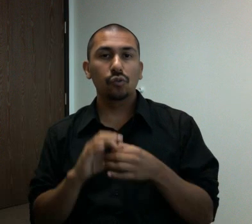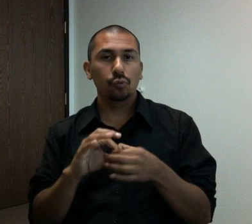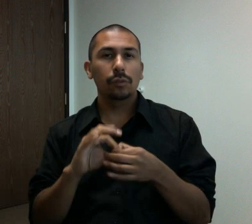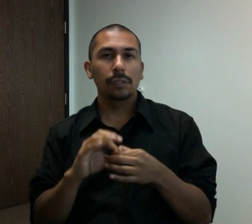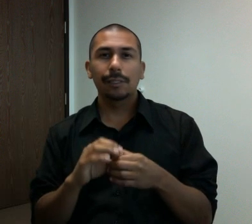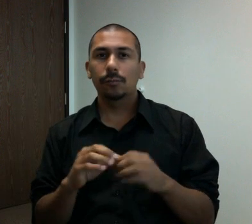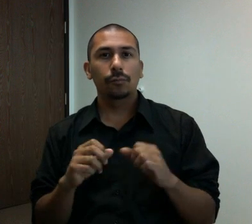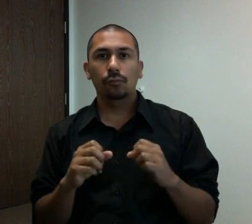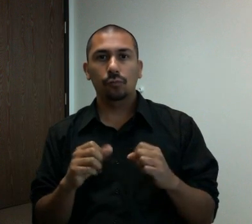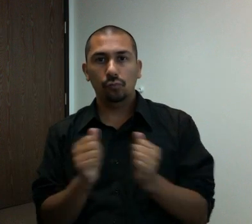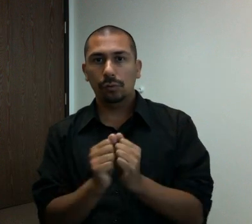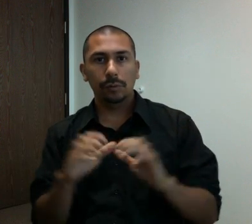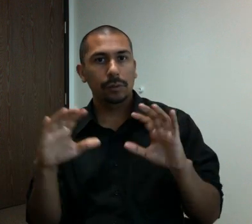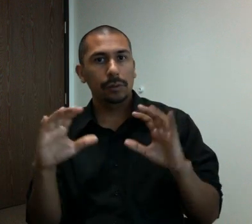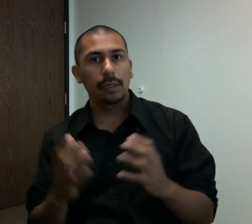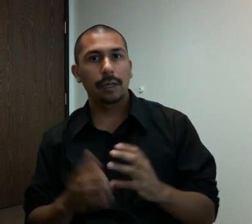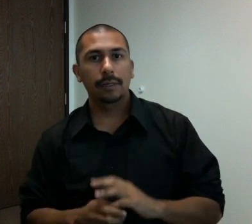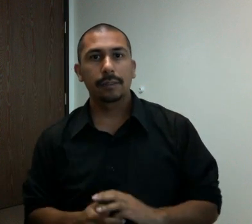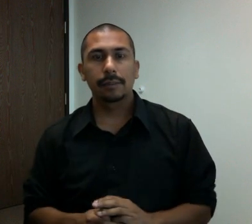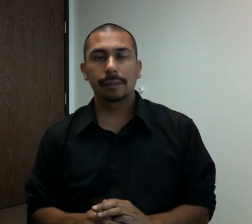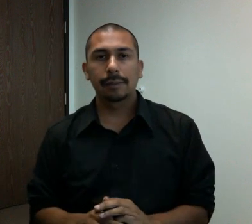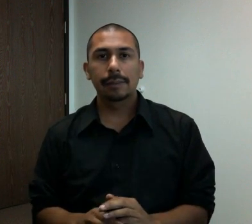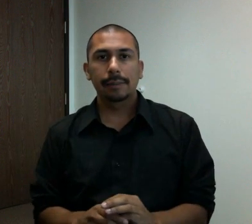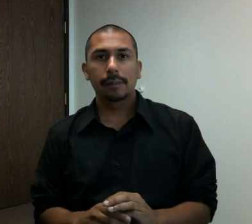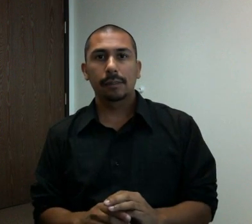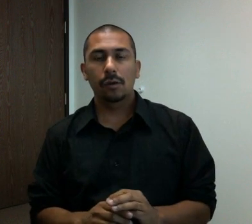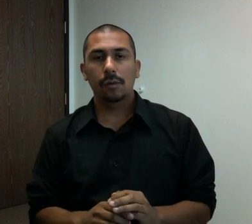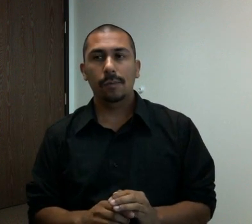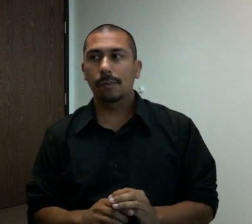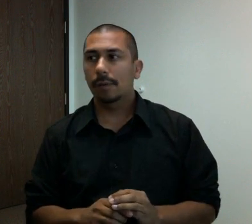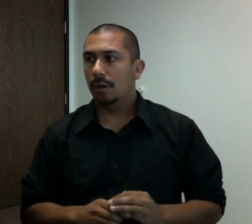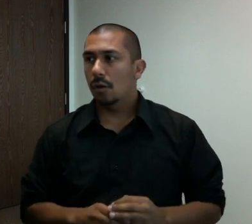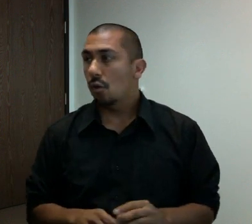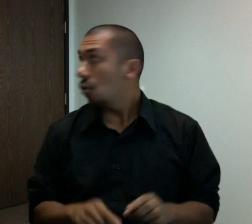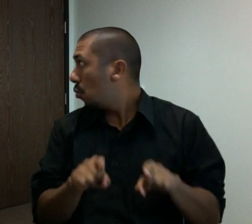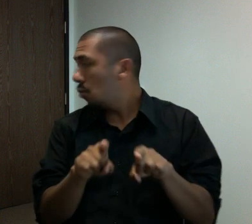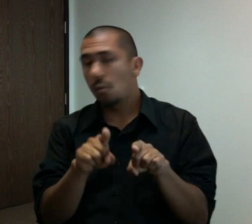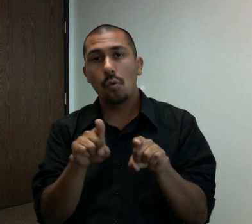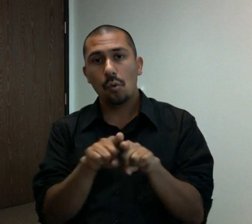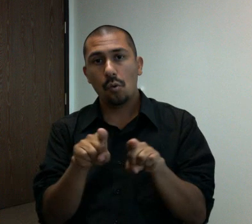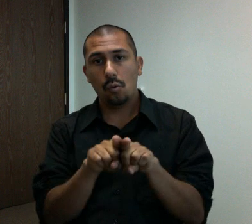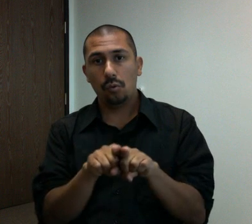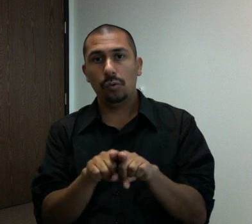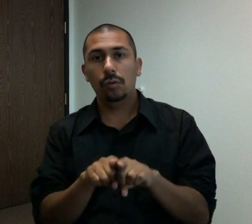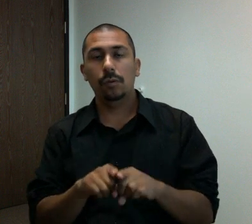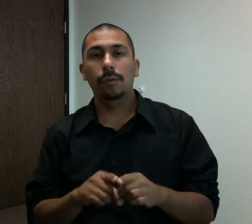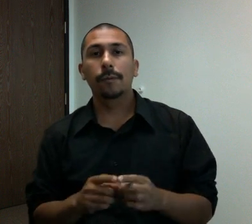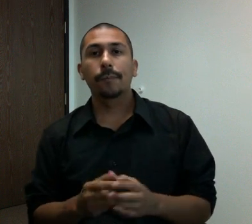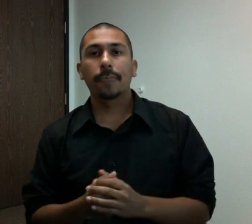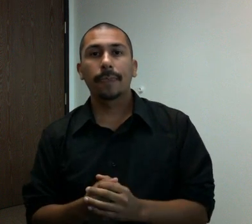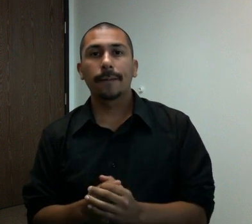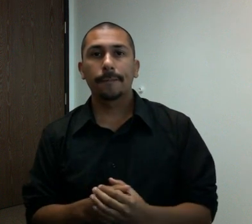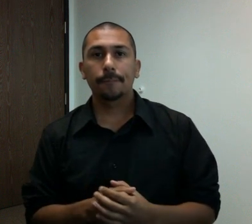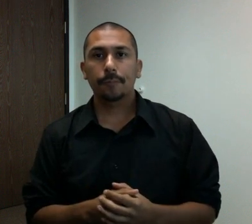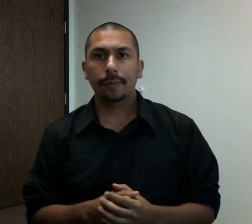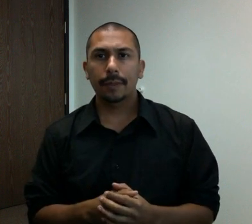be clustering. It depends on what the pattern of organization was in that reading that they were doing. And often it's a combination of patterns, which is good